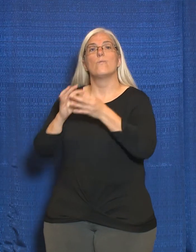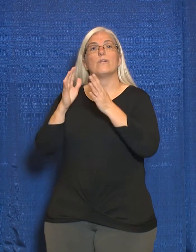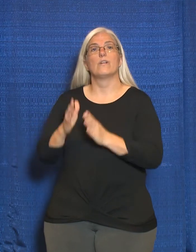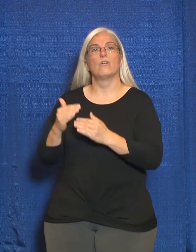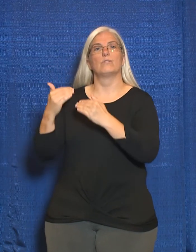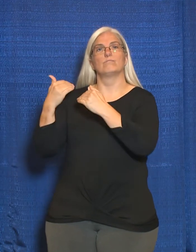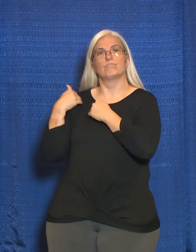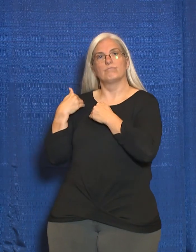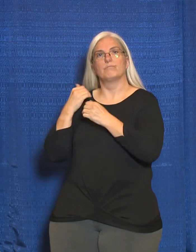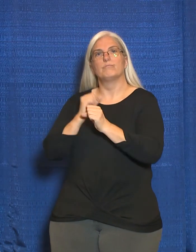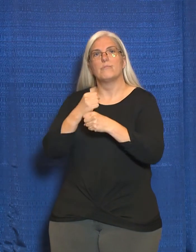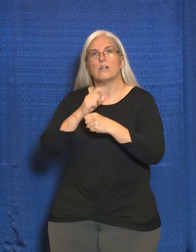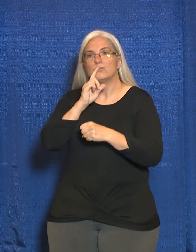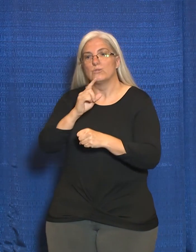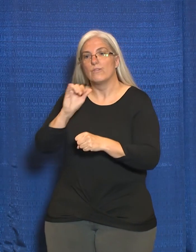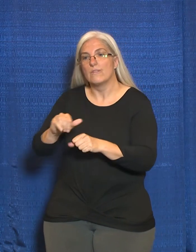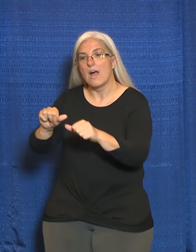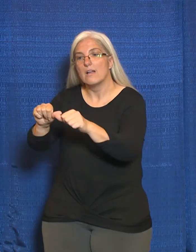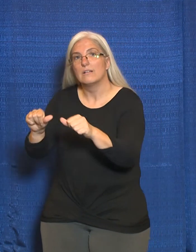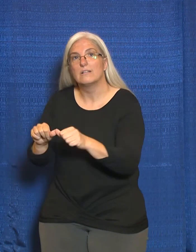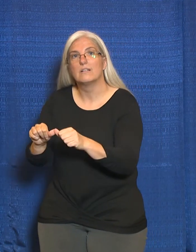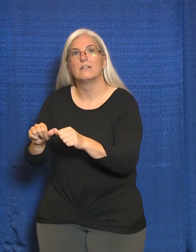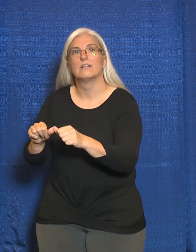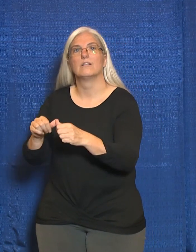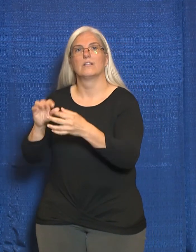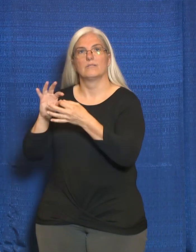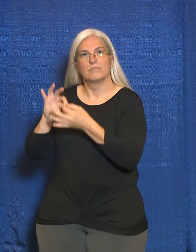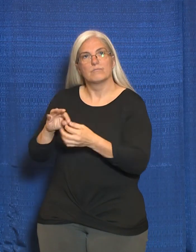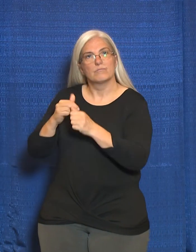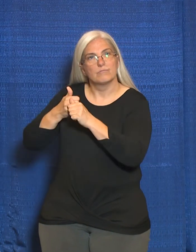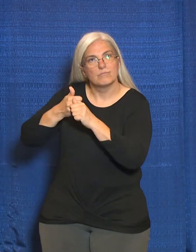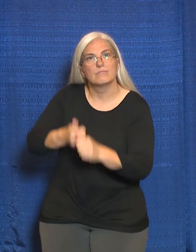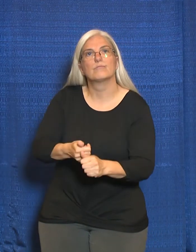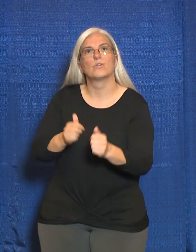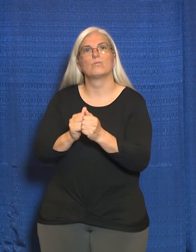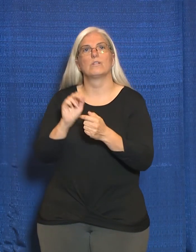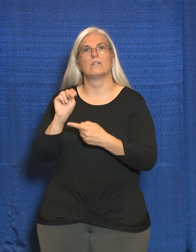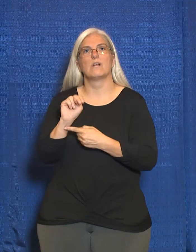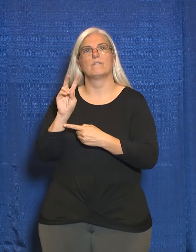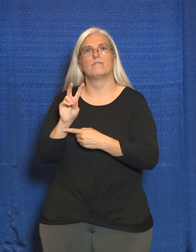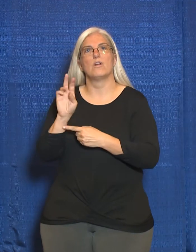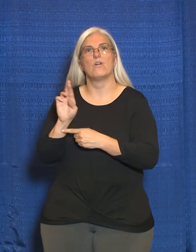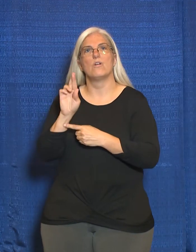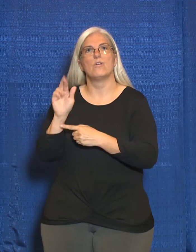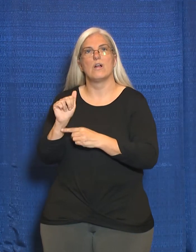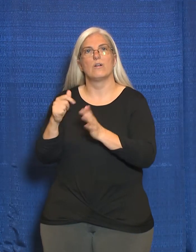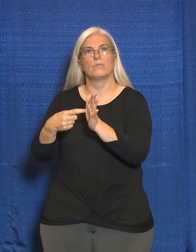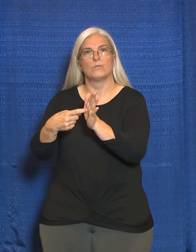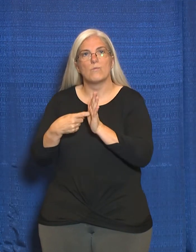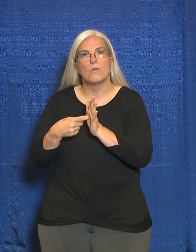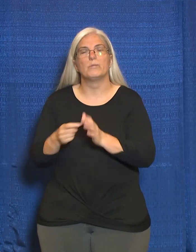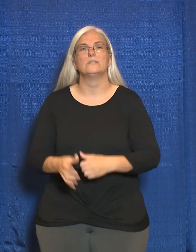These coordinators are responsible for making sure that the VRA complies with Nvra requirements.